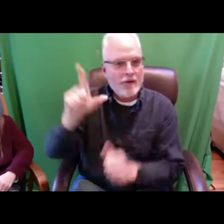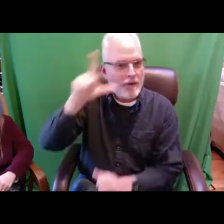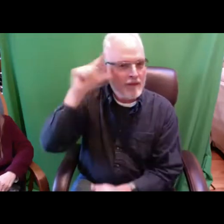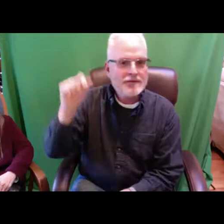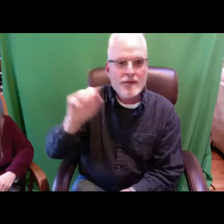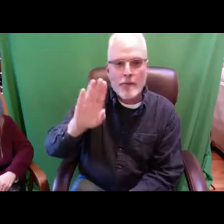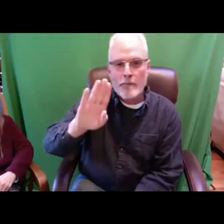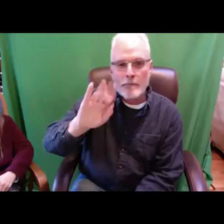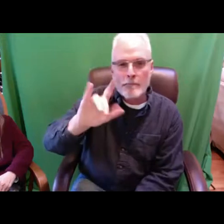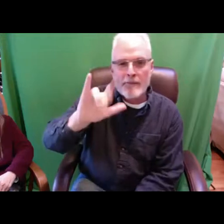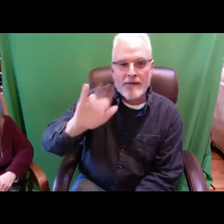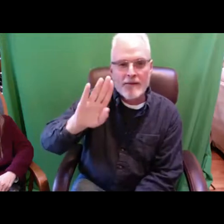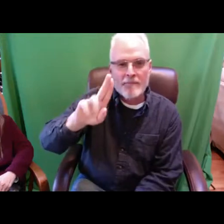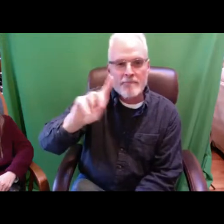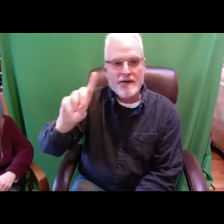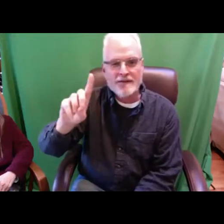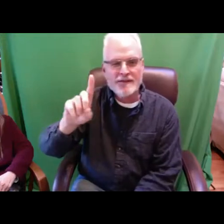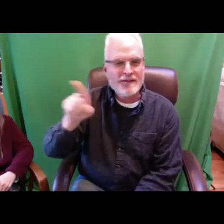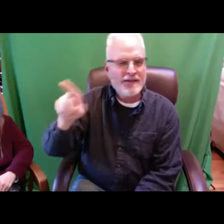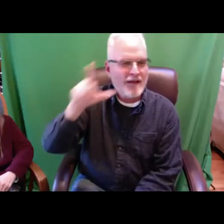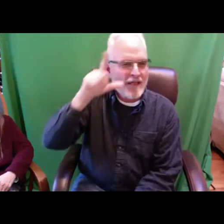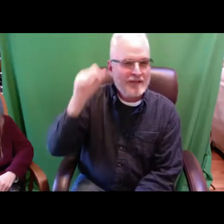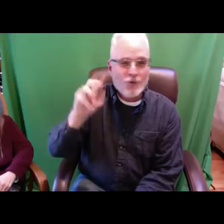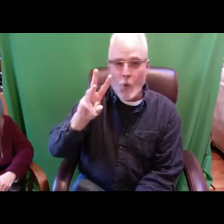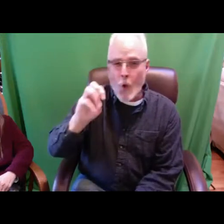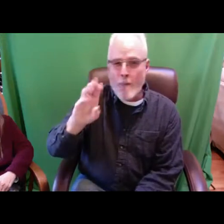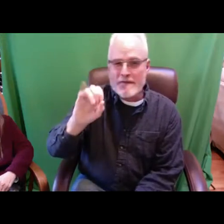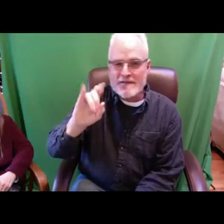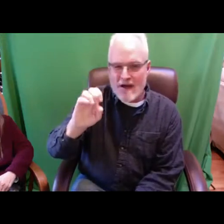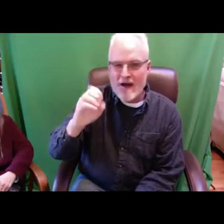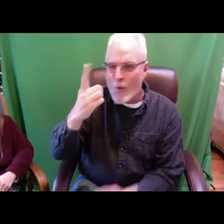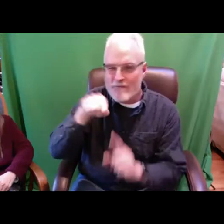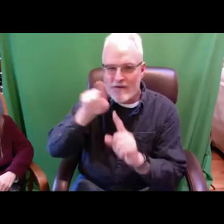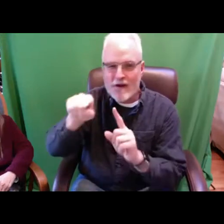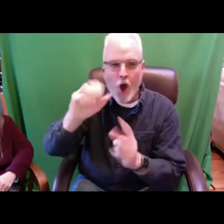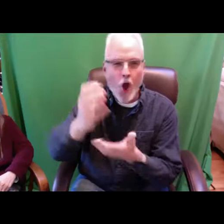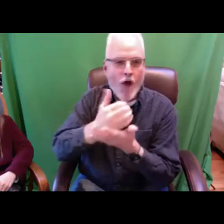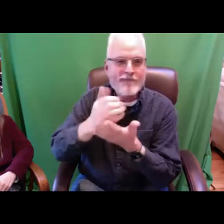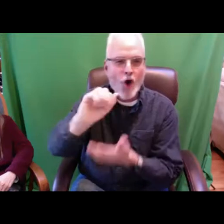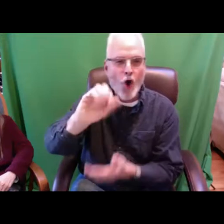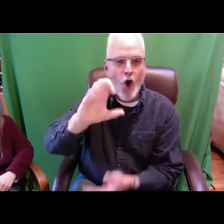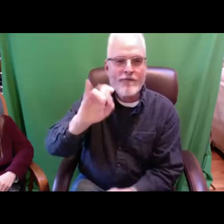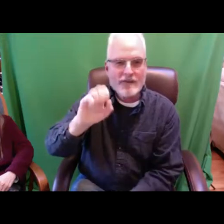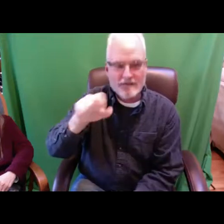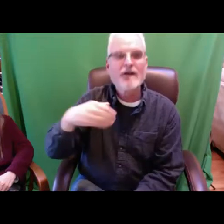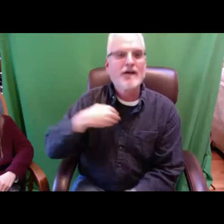that both of them were also in a play together called Billy Budd.